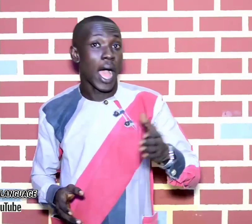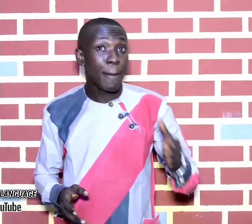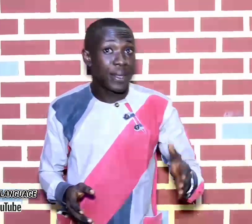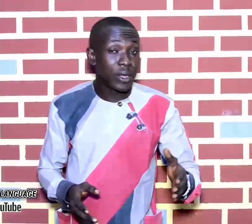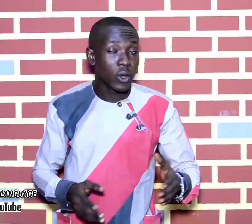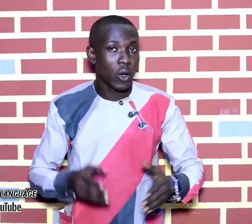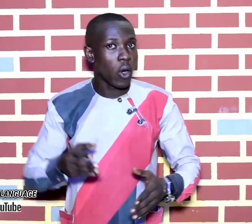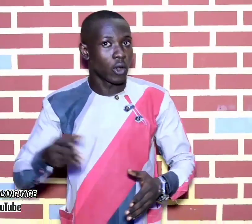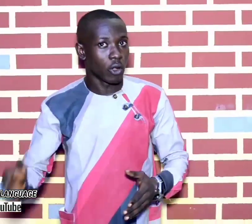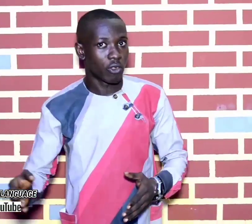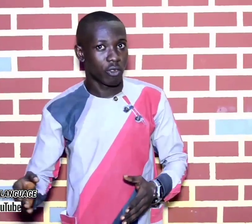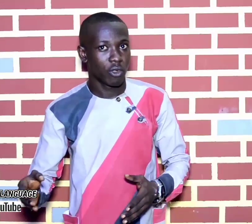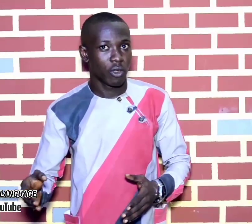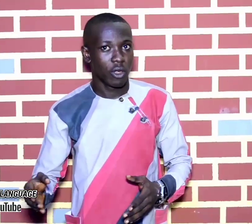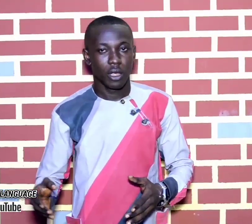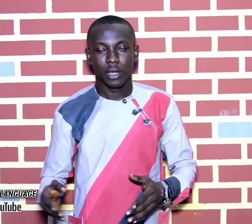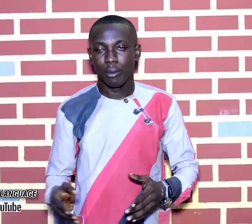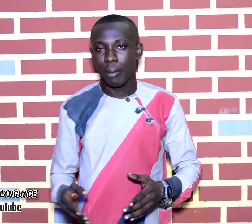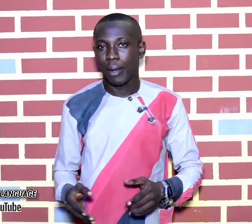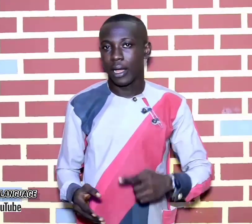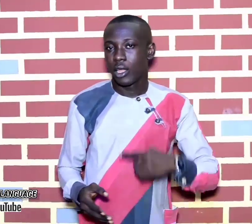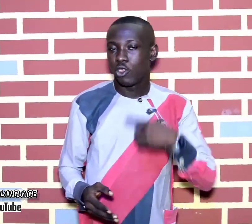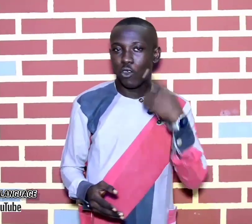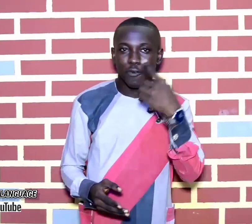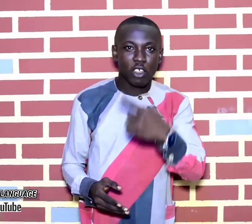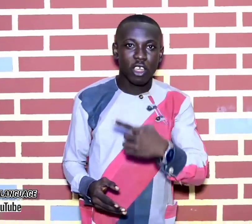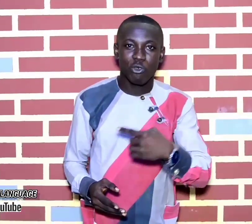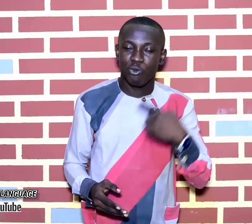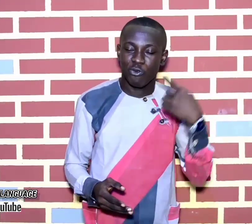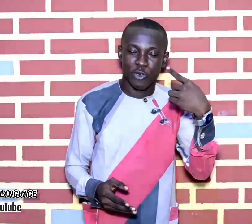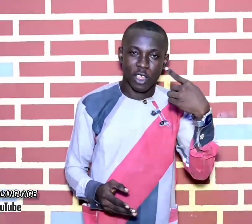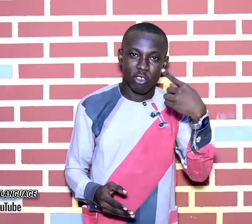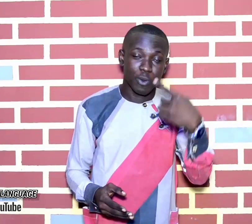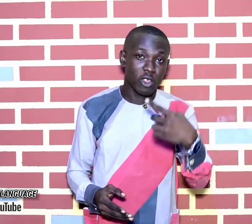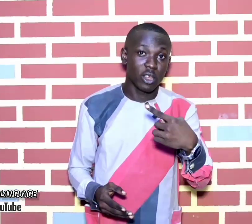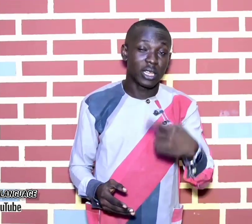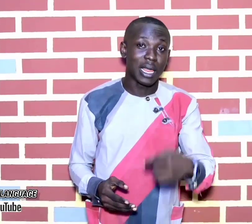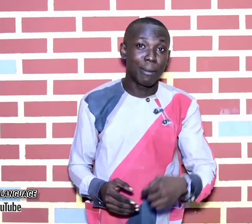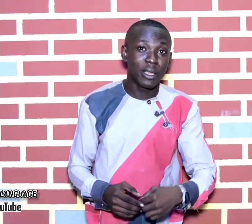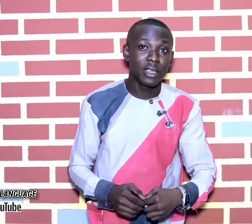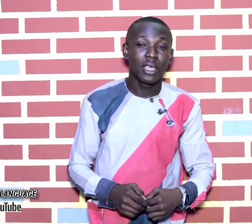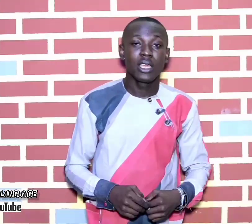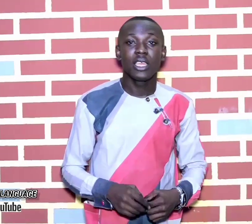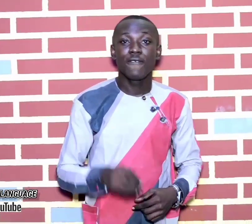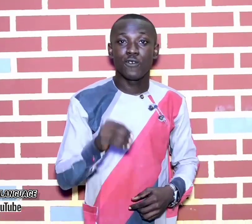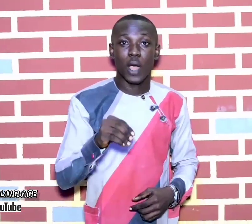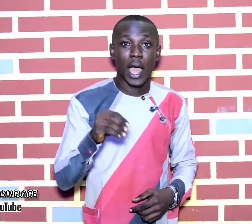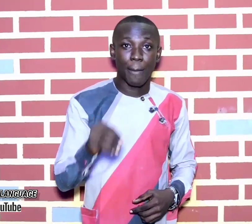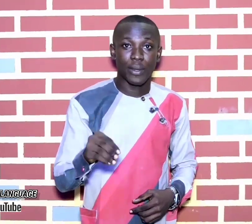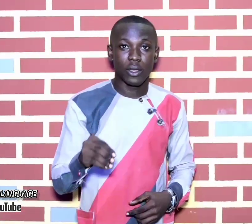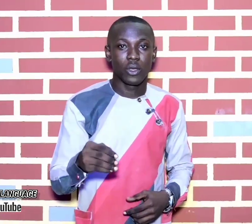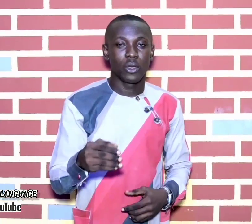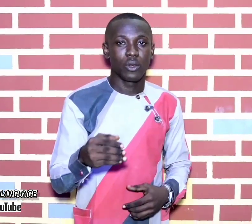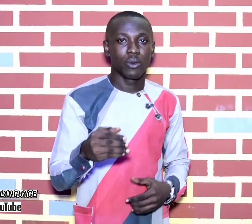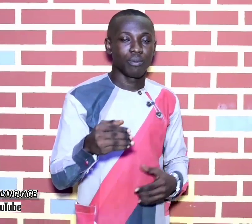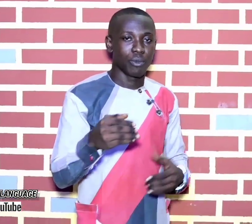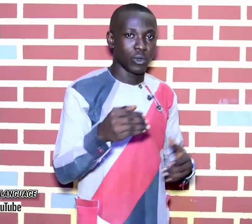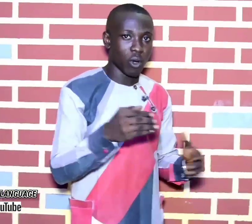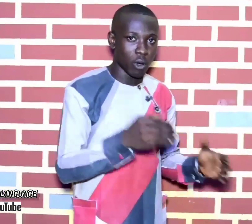happy or not. Remember, your facial expression determines if you are happy or